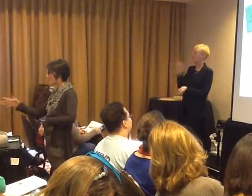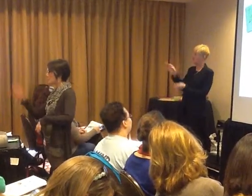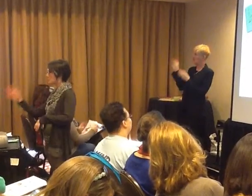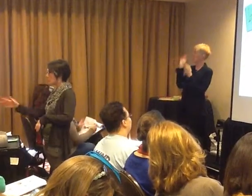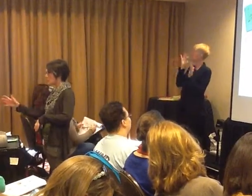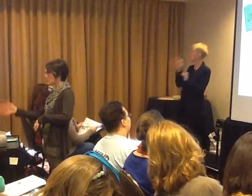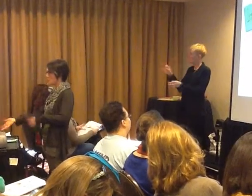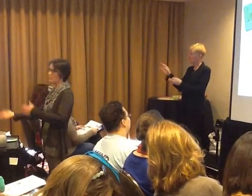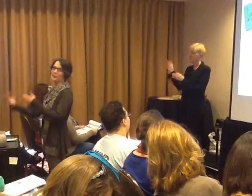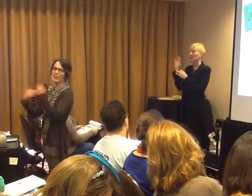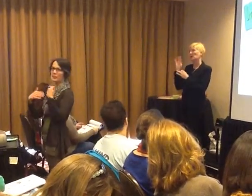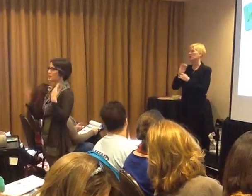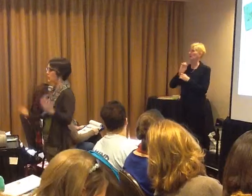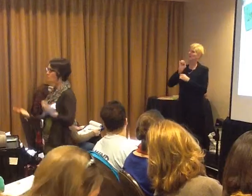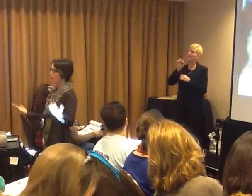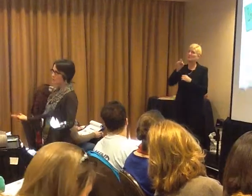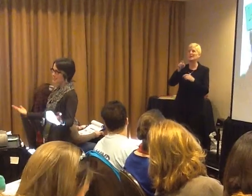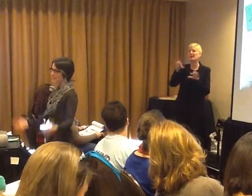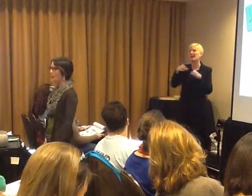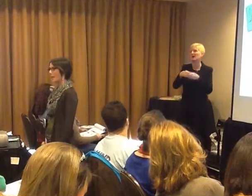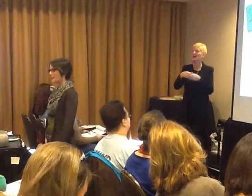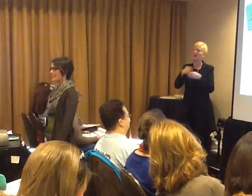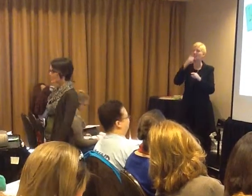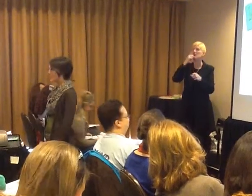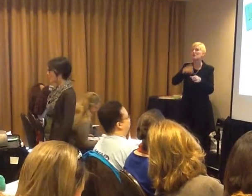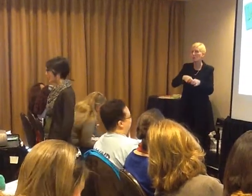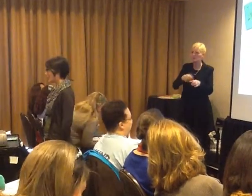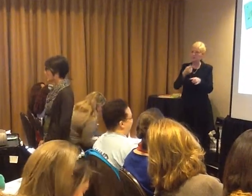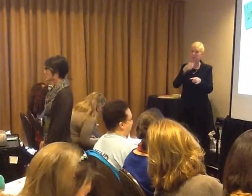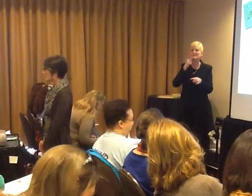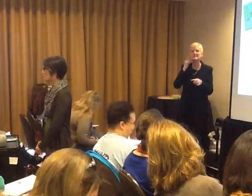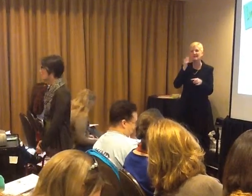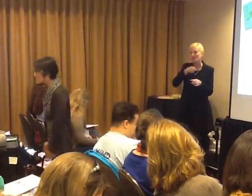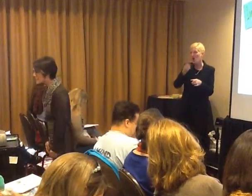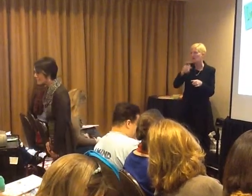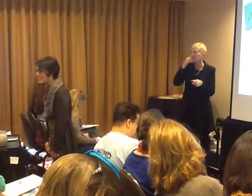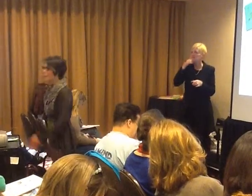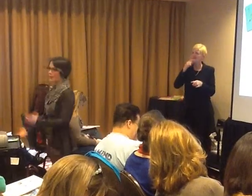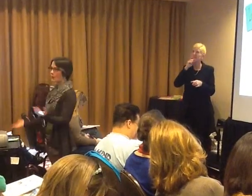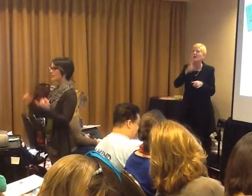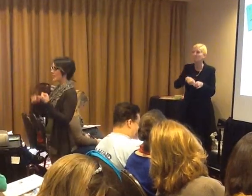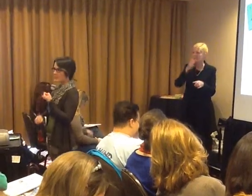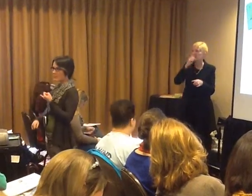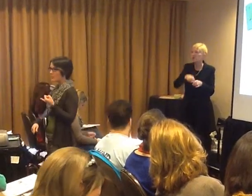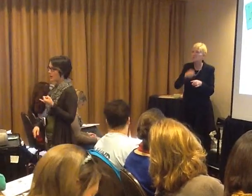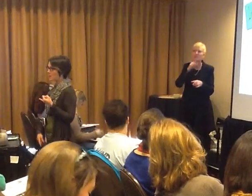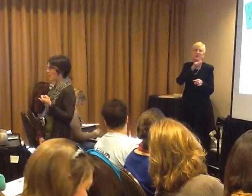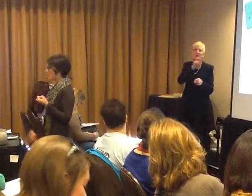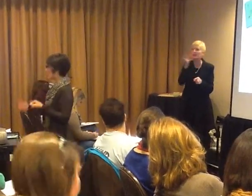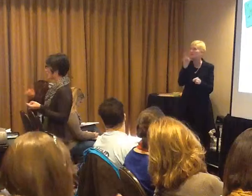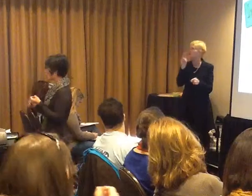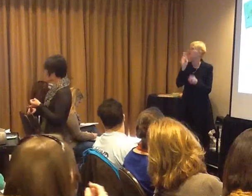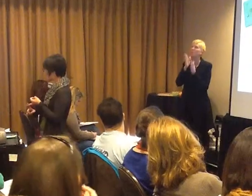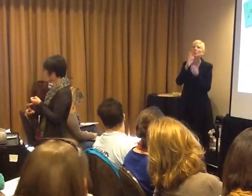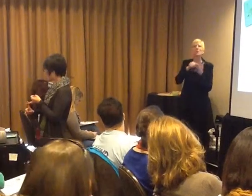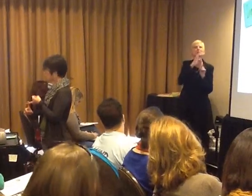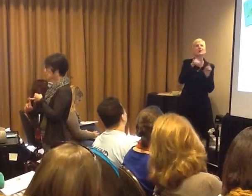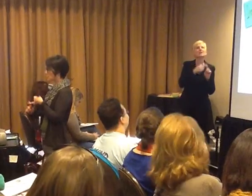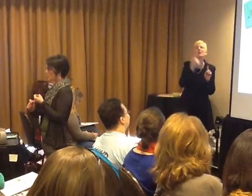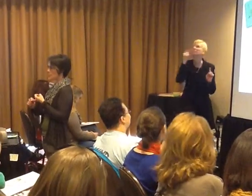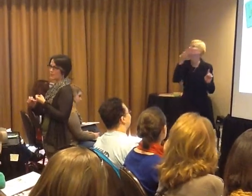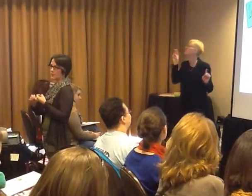the back of the room to work with this group, they're so nosy. Why are these deaf and hard of hearing kids so nosy? They're always asking me what I'm talking about. They're always